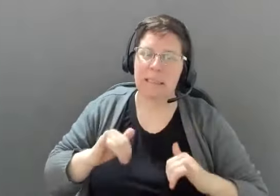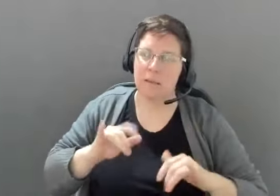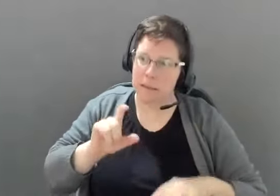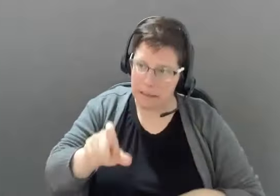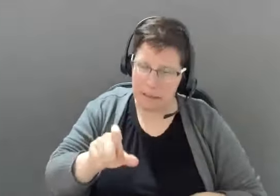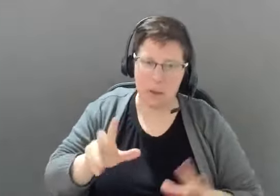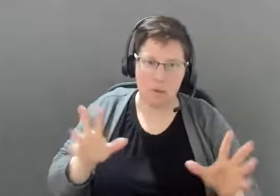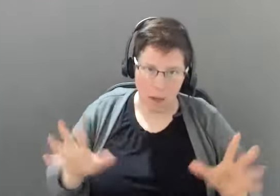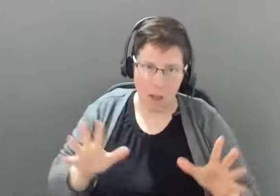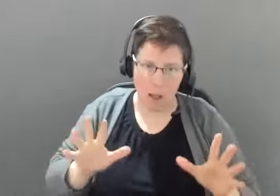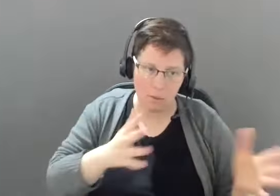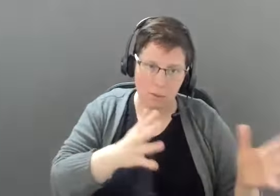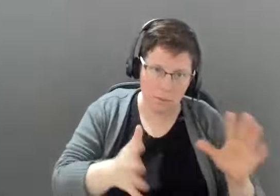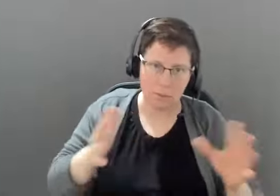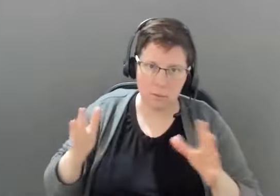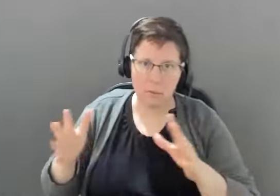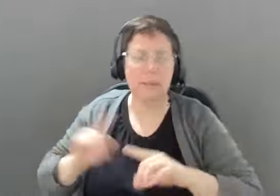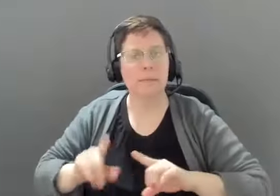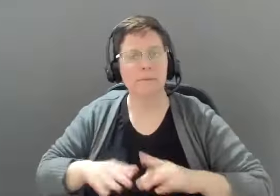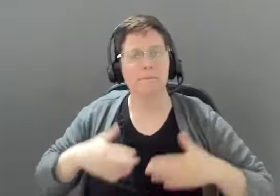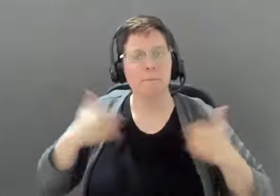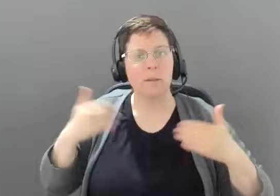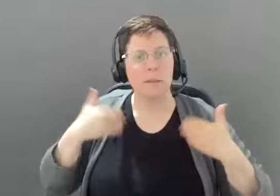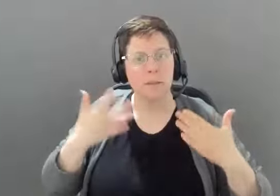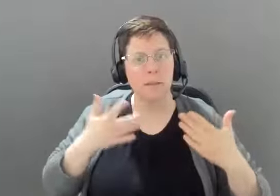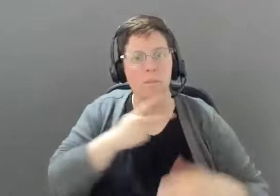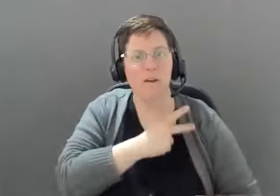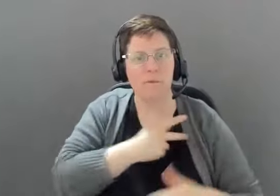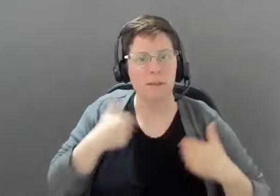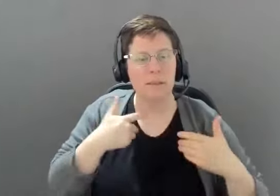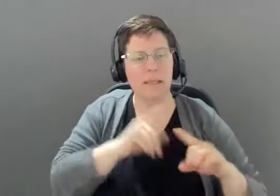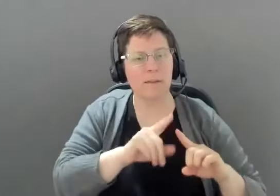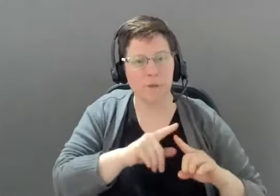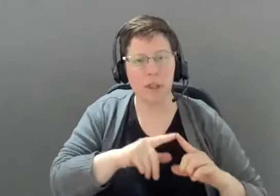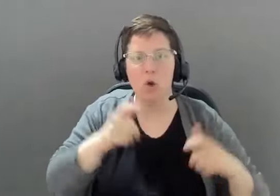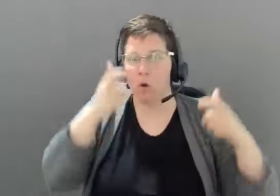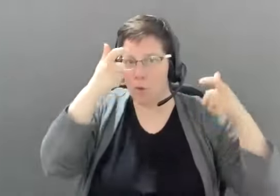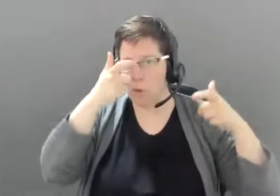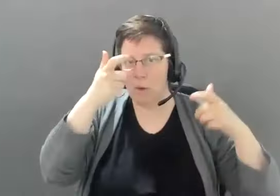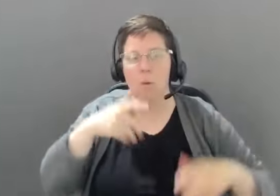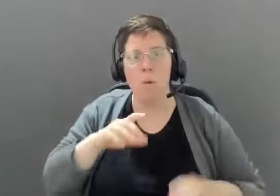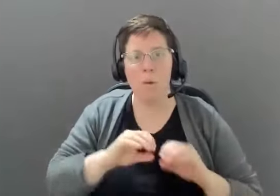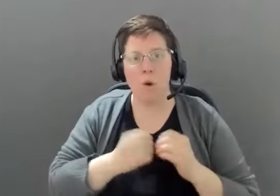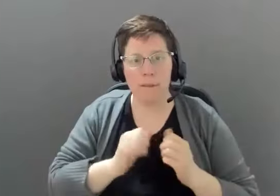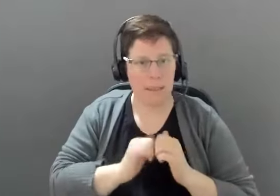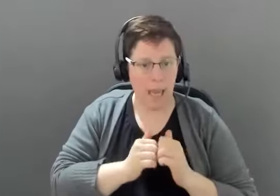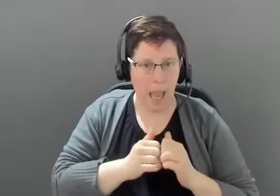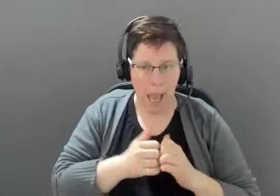happen within the ministries and the various Crown offices on how to standardize the procedure when